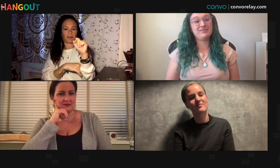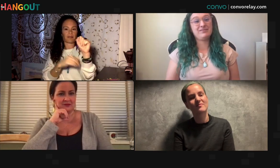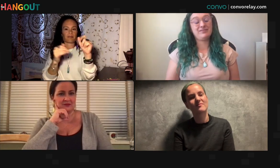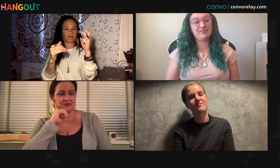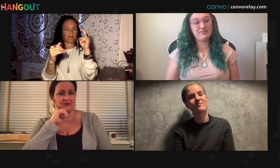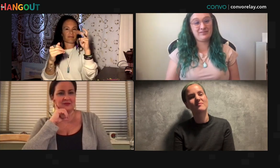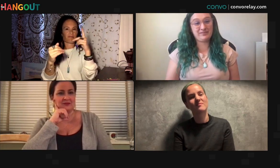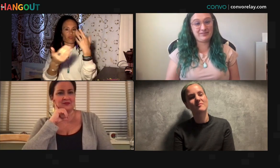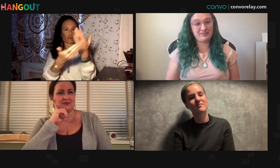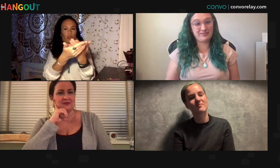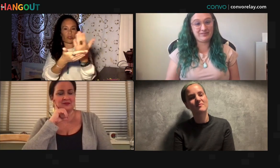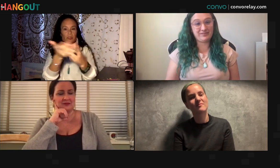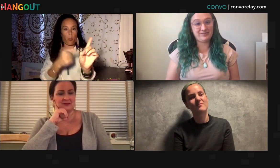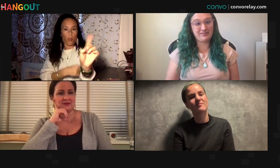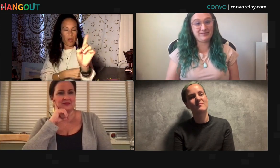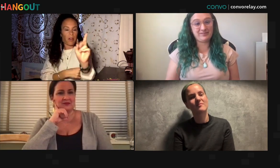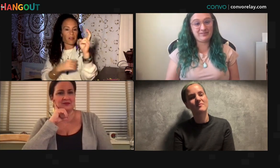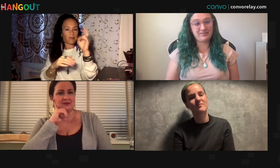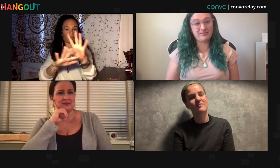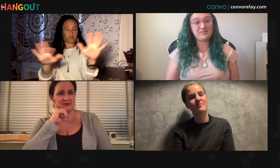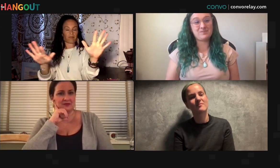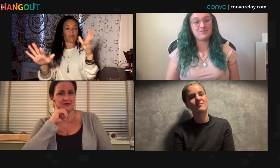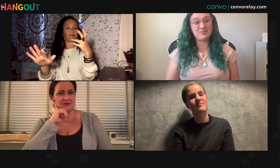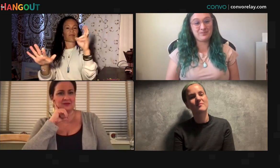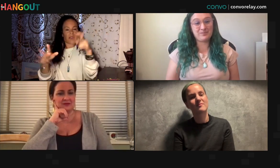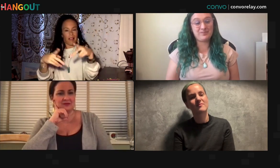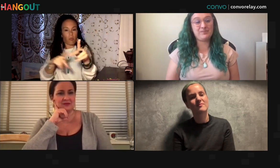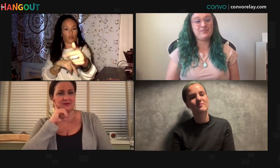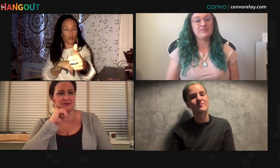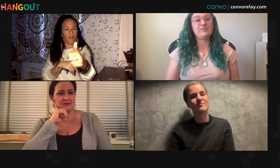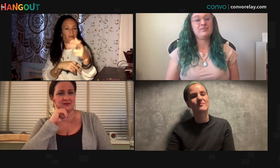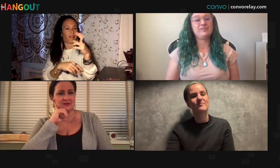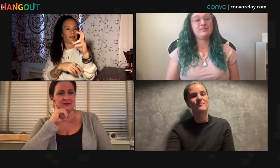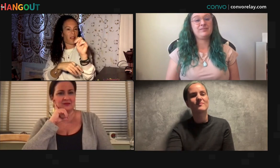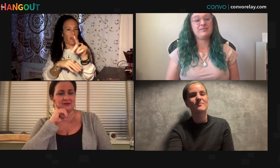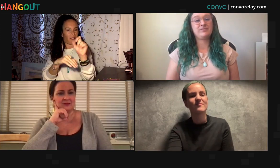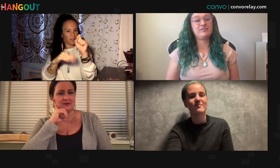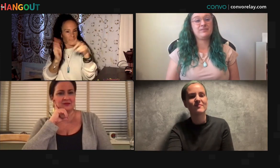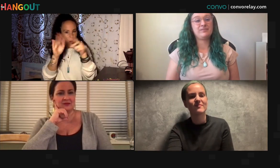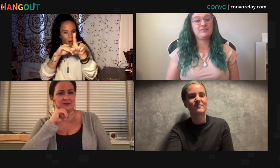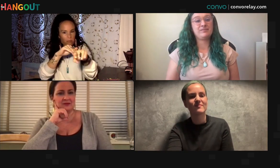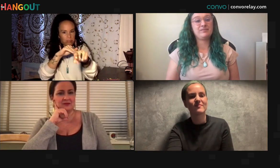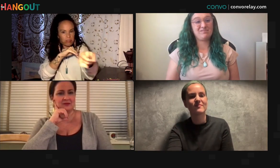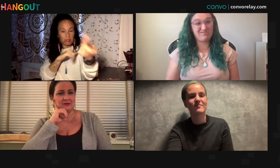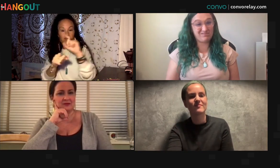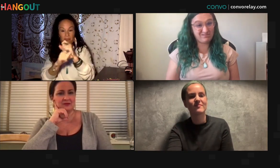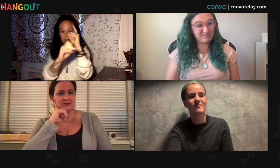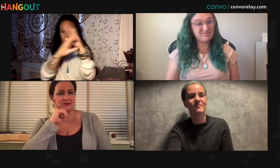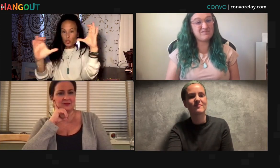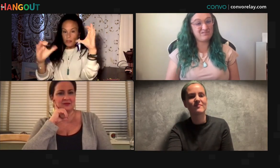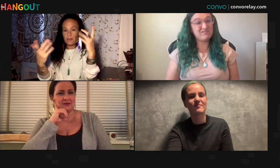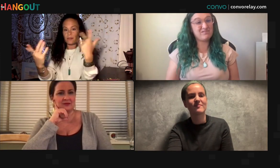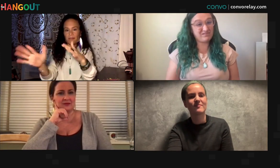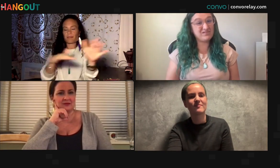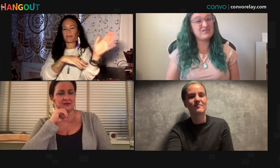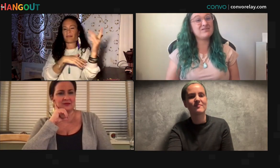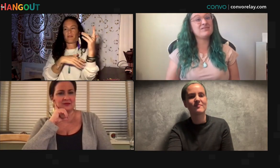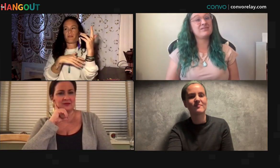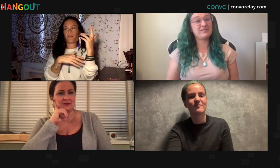was almost like I woke up with a blank canvas, and I reached somewhere with clarity, and it allowed me